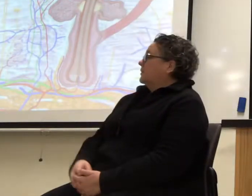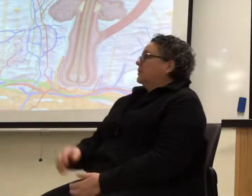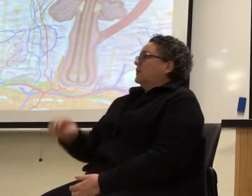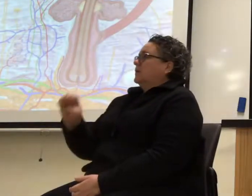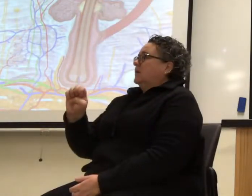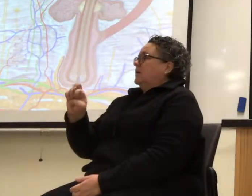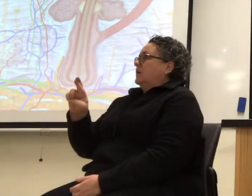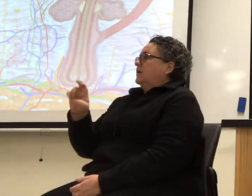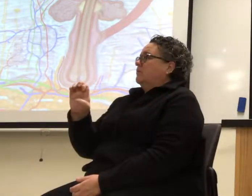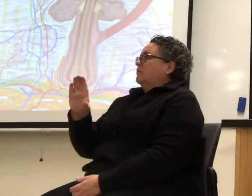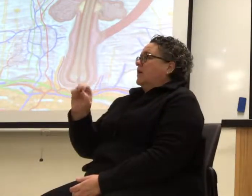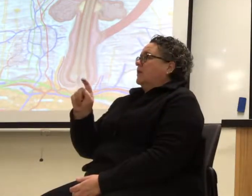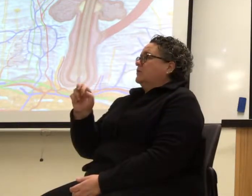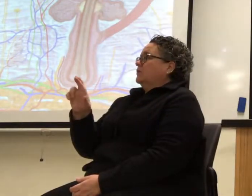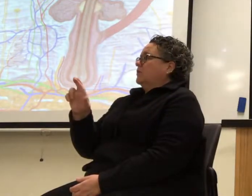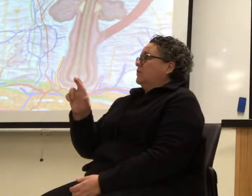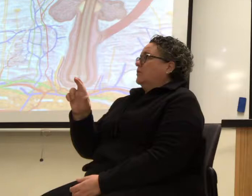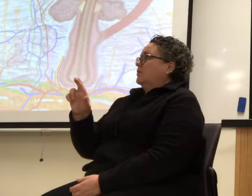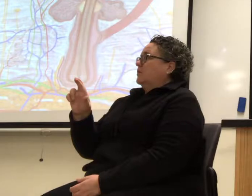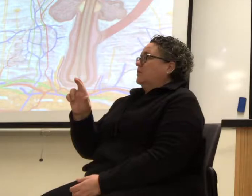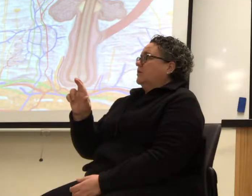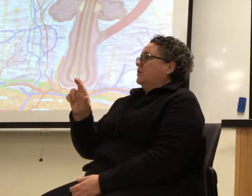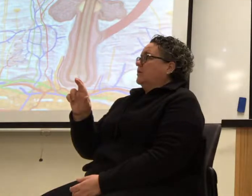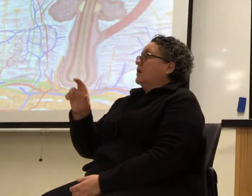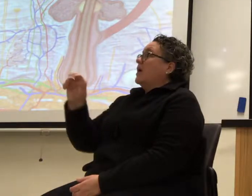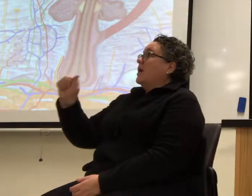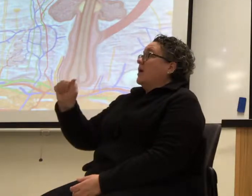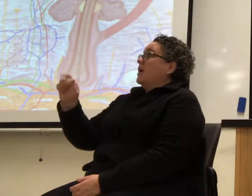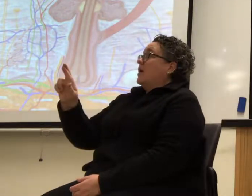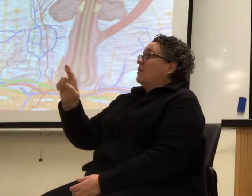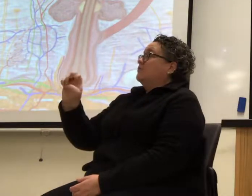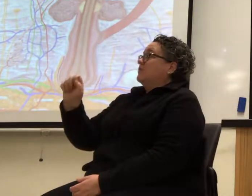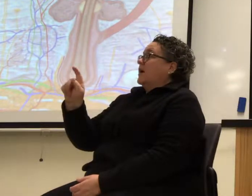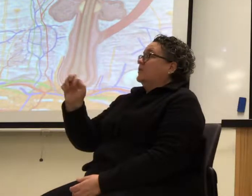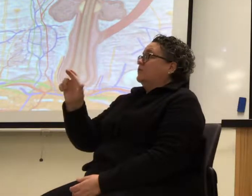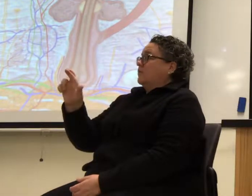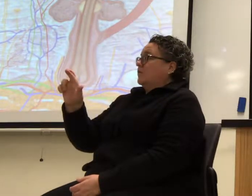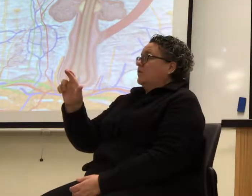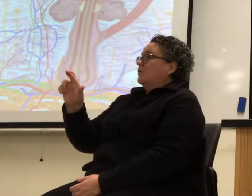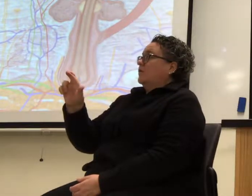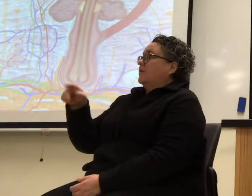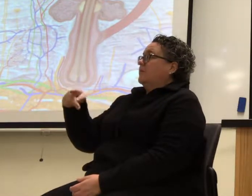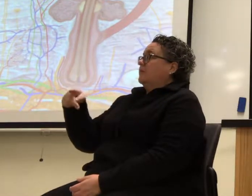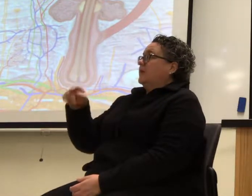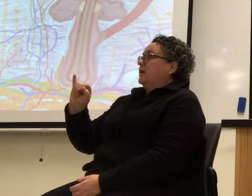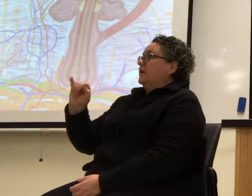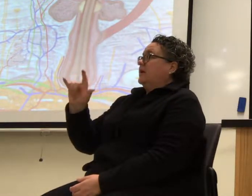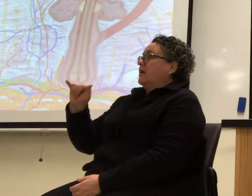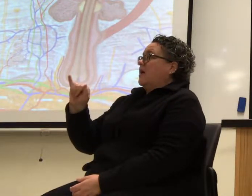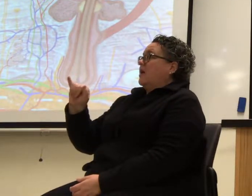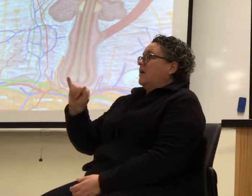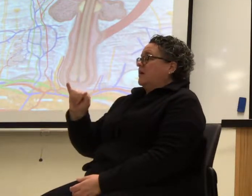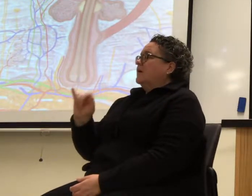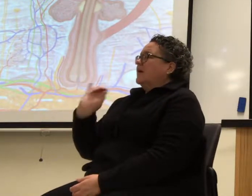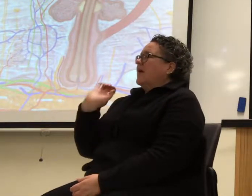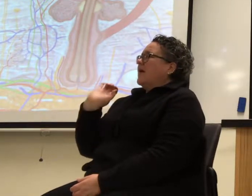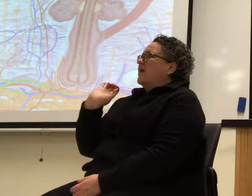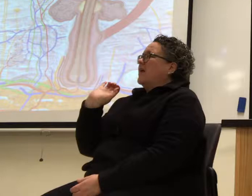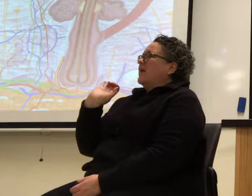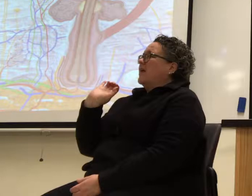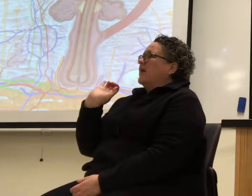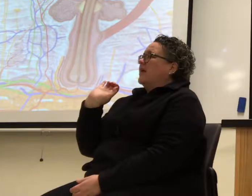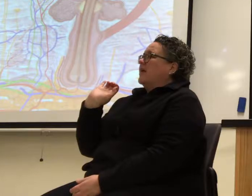Erector pili is the muscle that makes your hair stand on end when you get scared, like in a